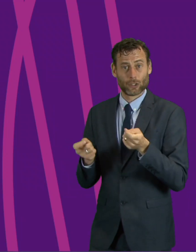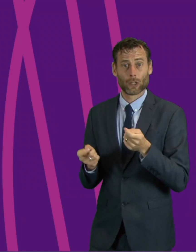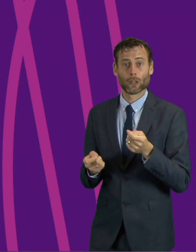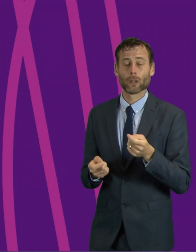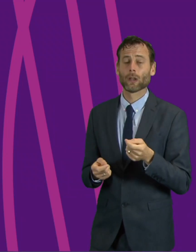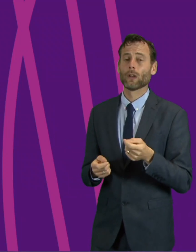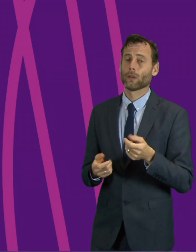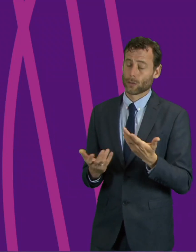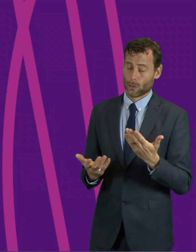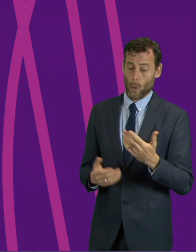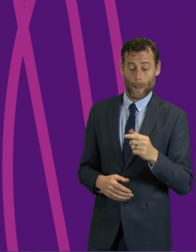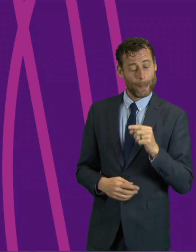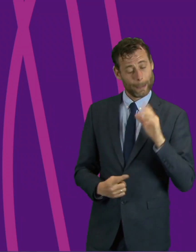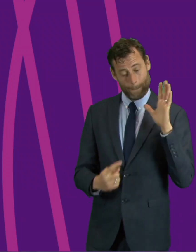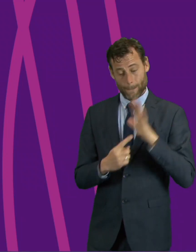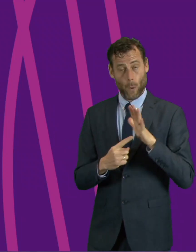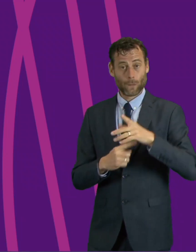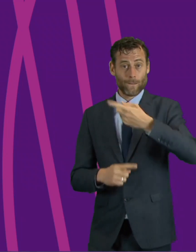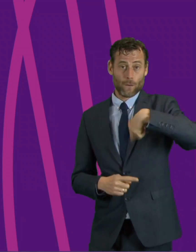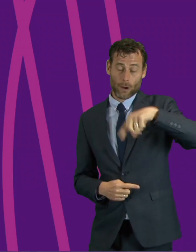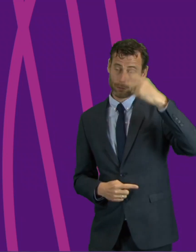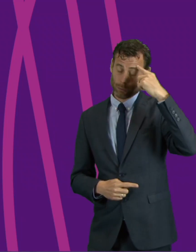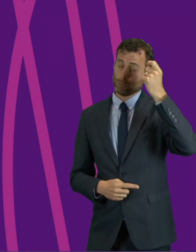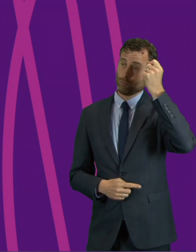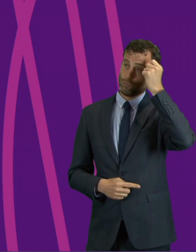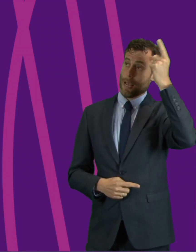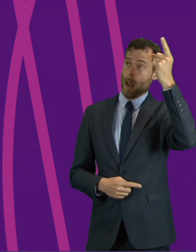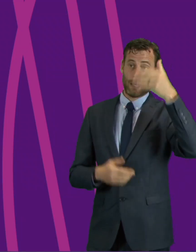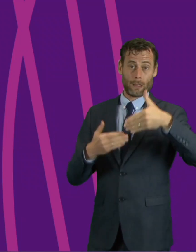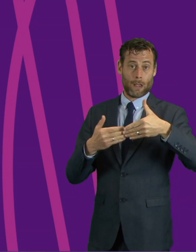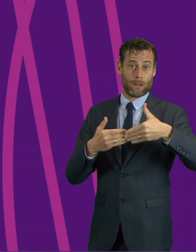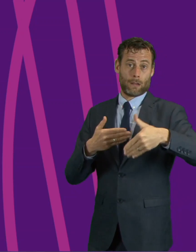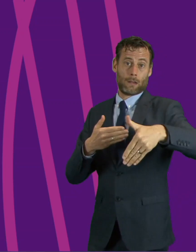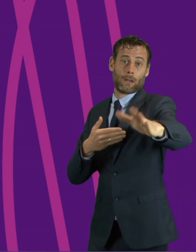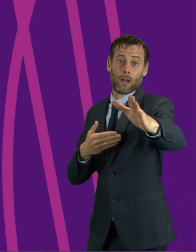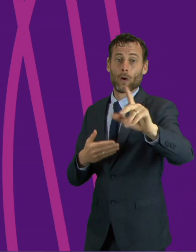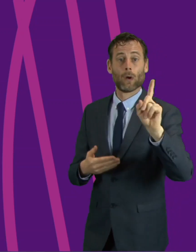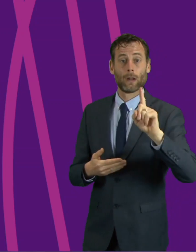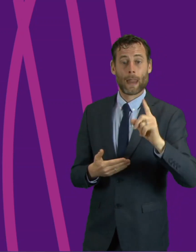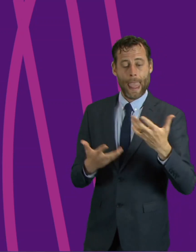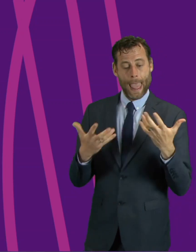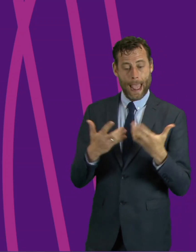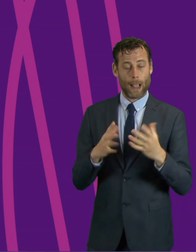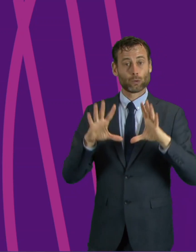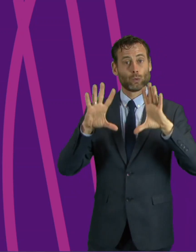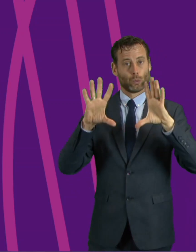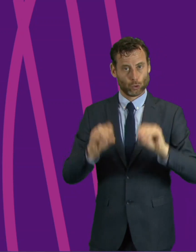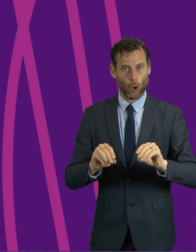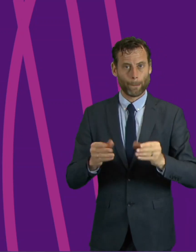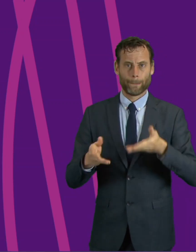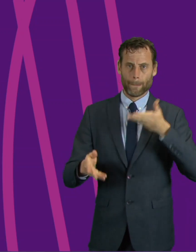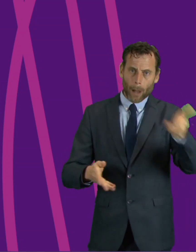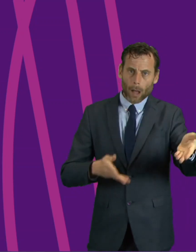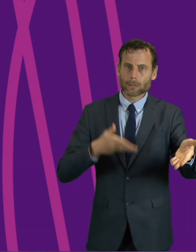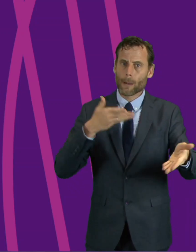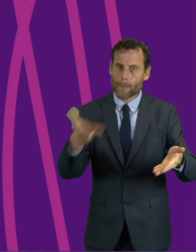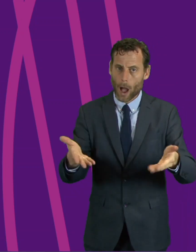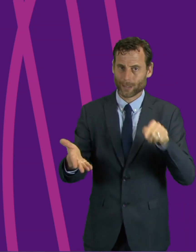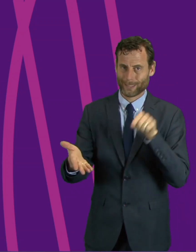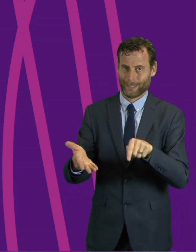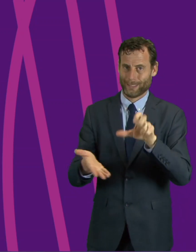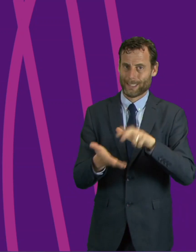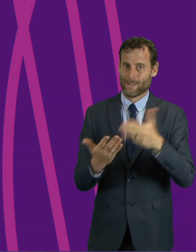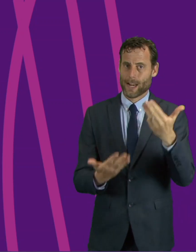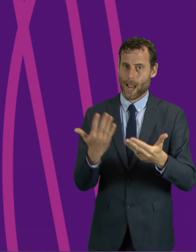the requirement to suppress this virus. What has to change is how we're doing that, so that we get to a point where we've got a